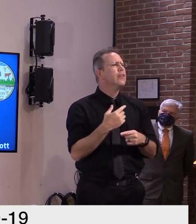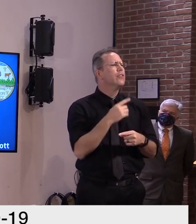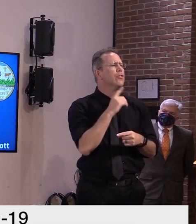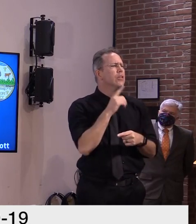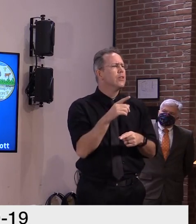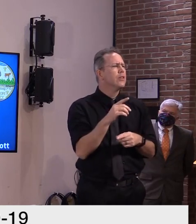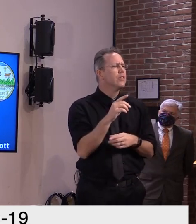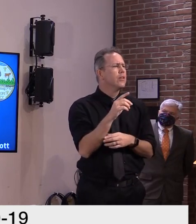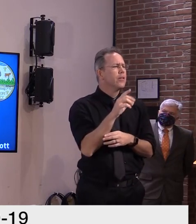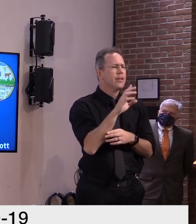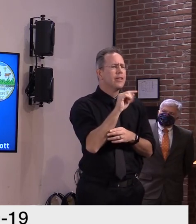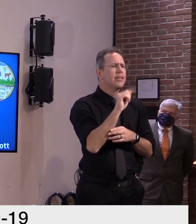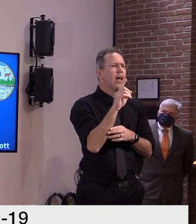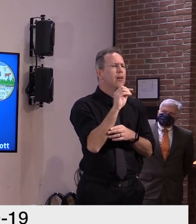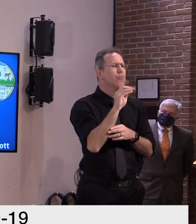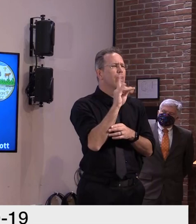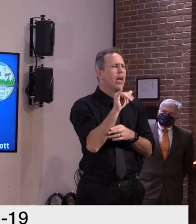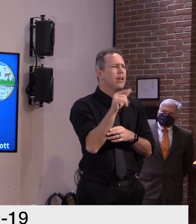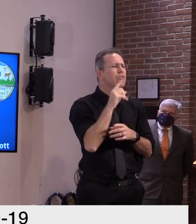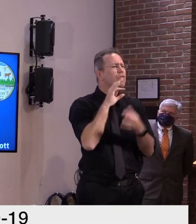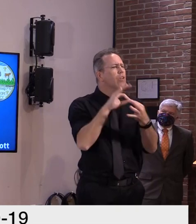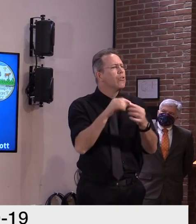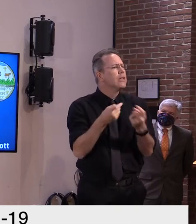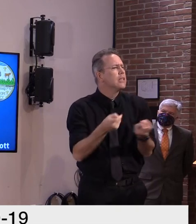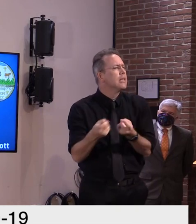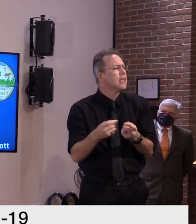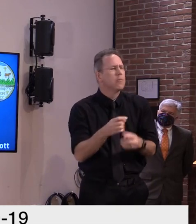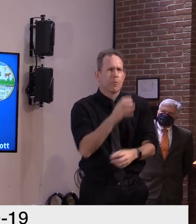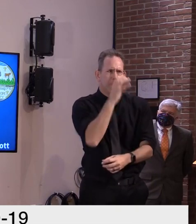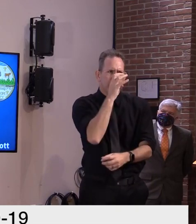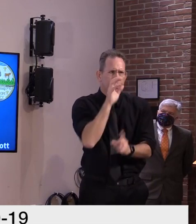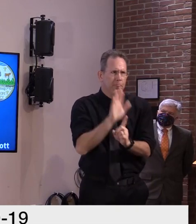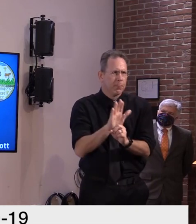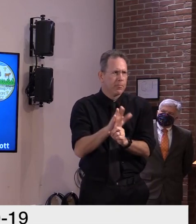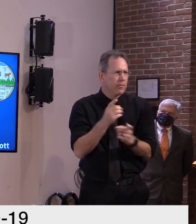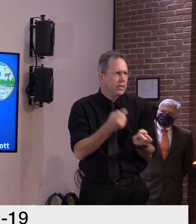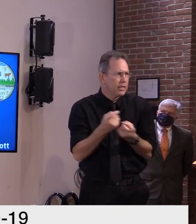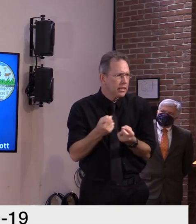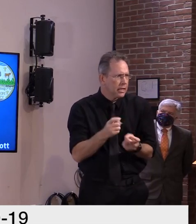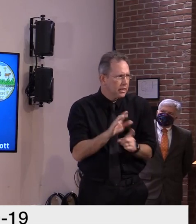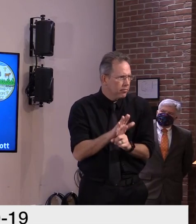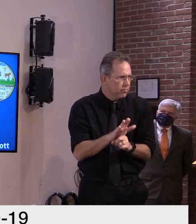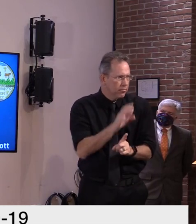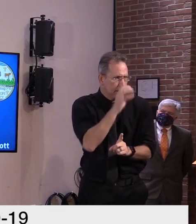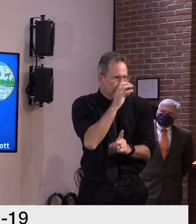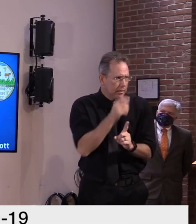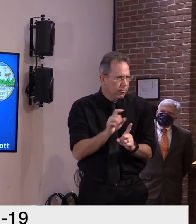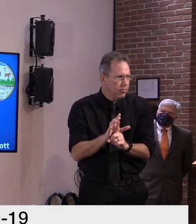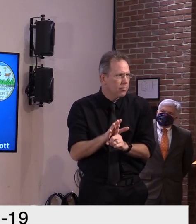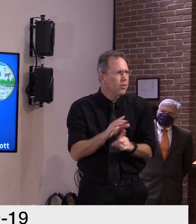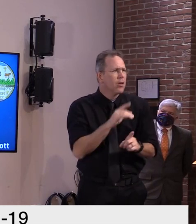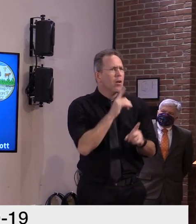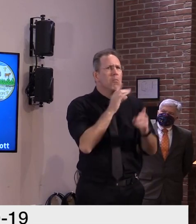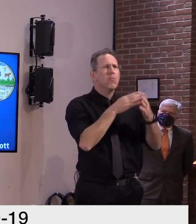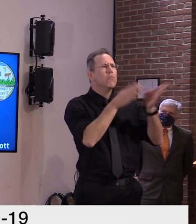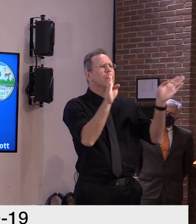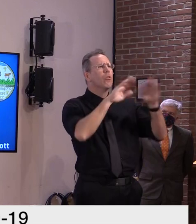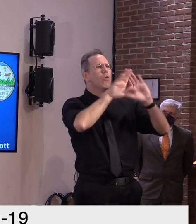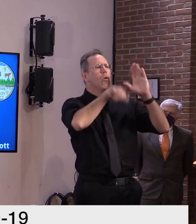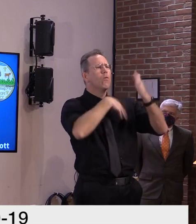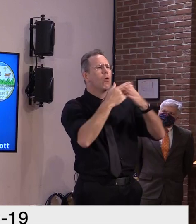to the policy around the ski industry's interaction with the customer and the need for quarantine.